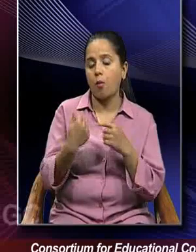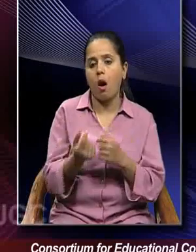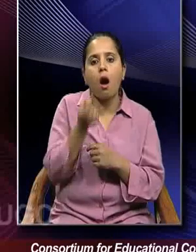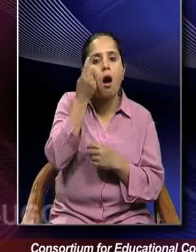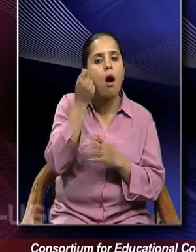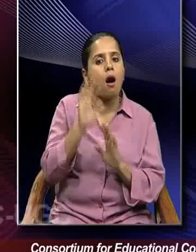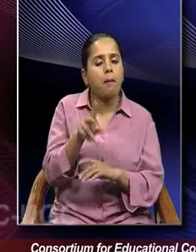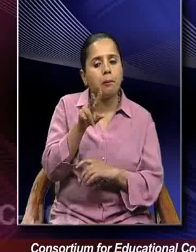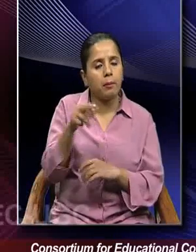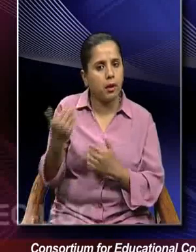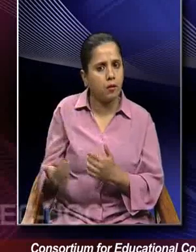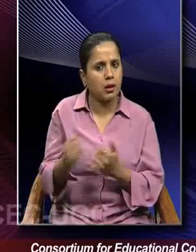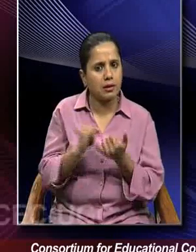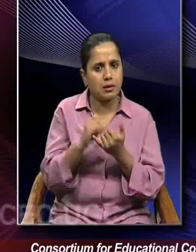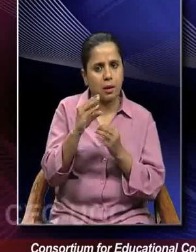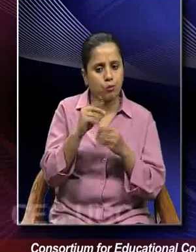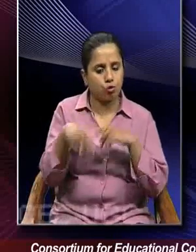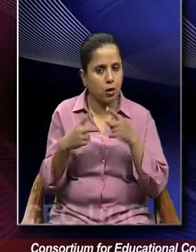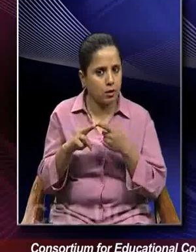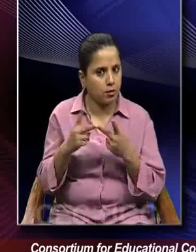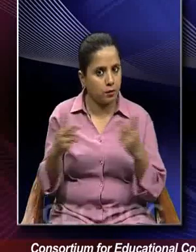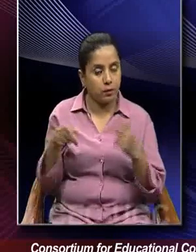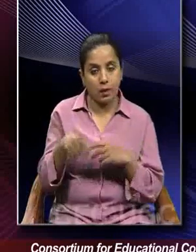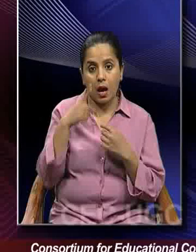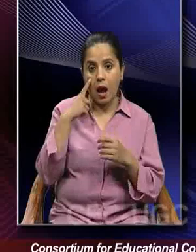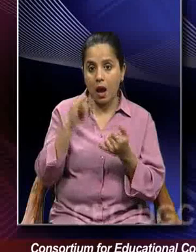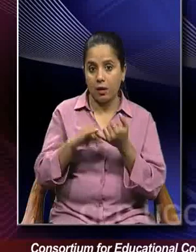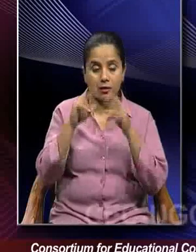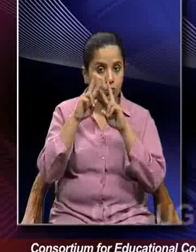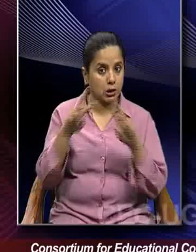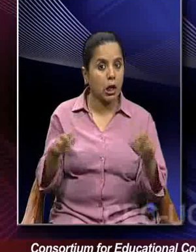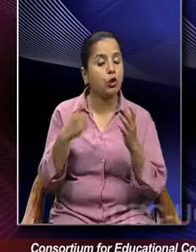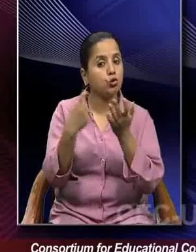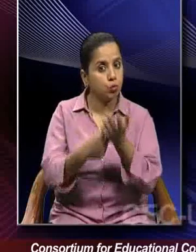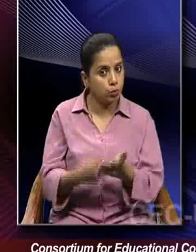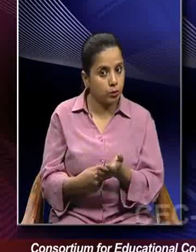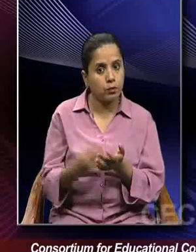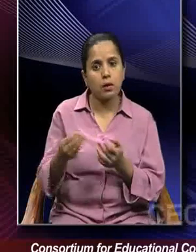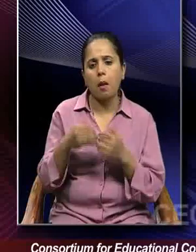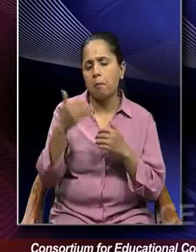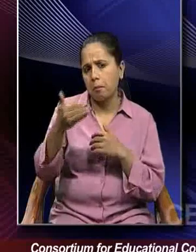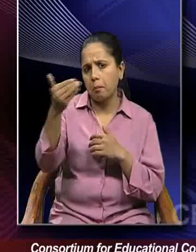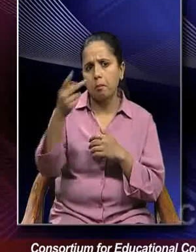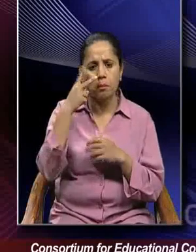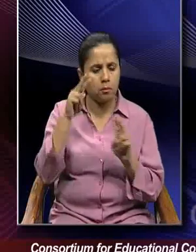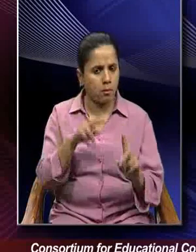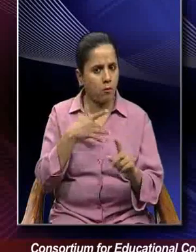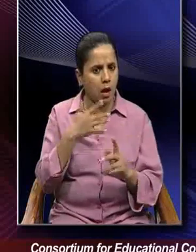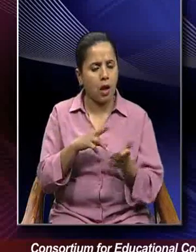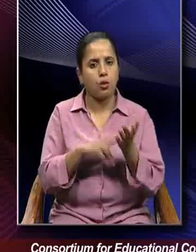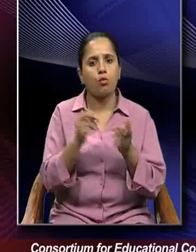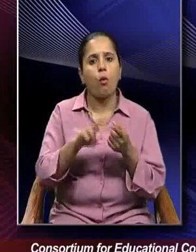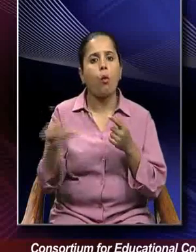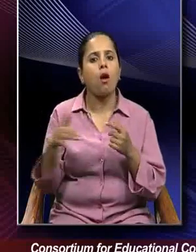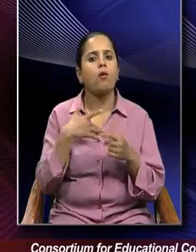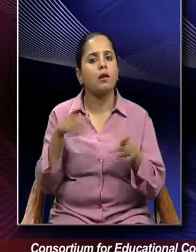understanding meaning of subjective phenomenon. So ISS research report often looks like a novel, and